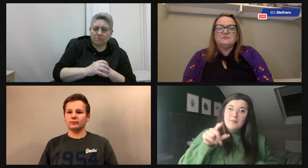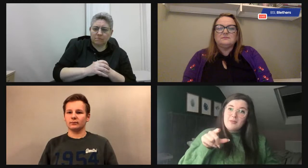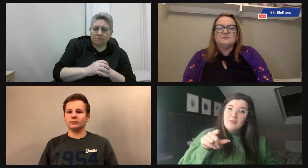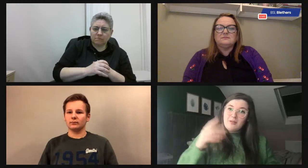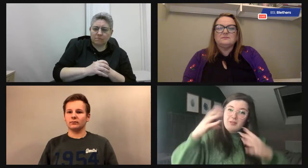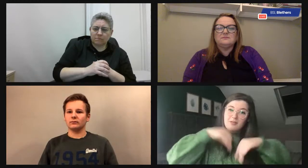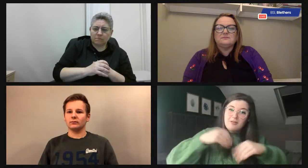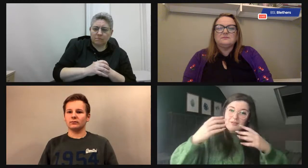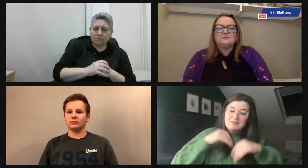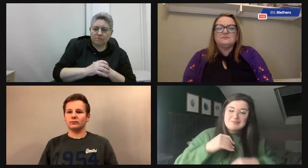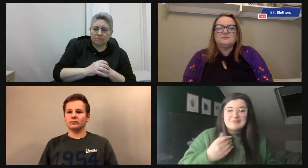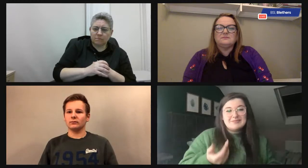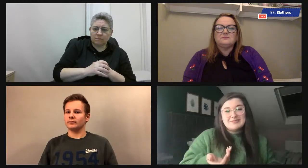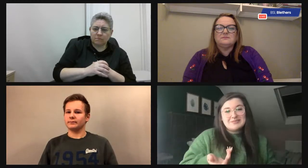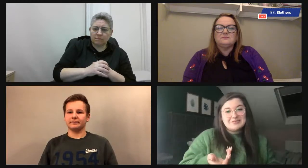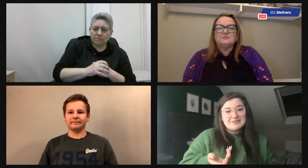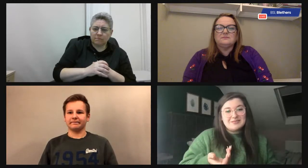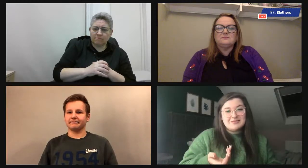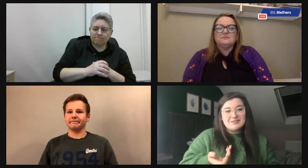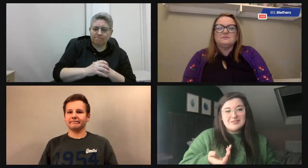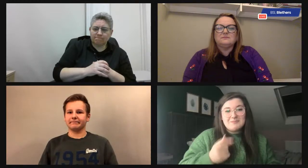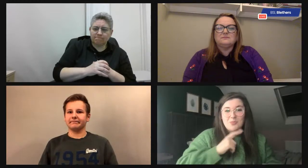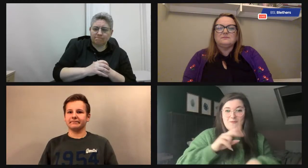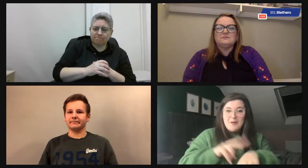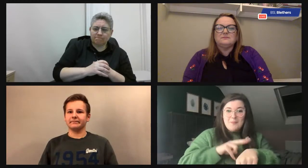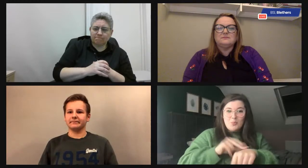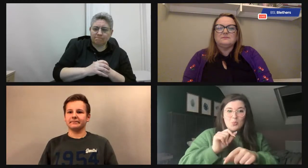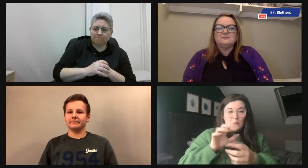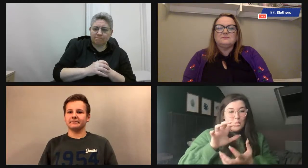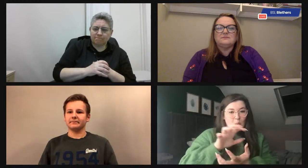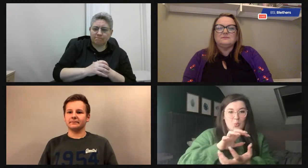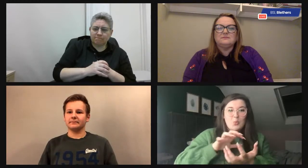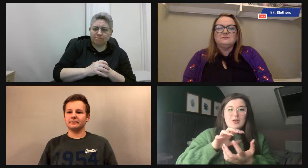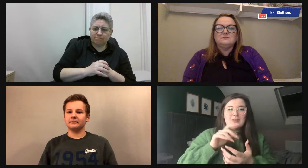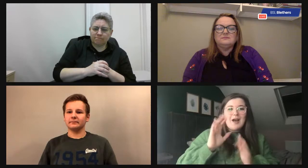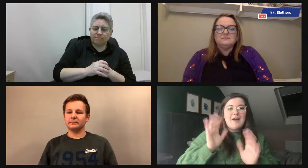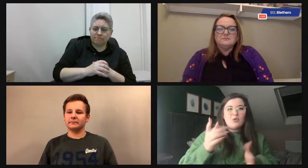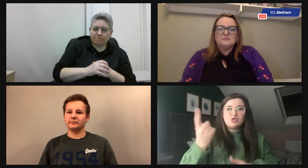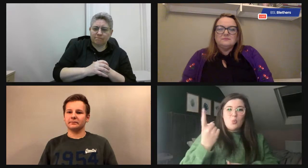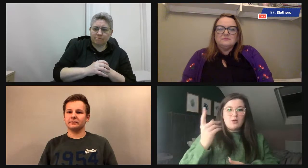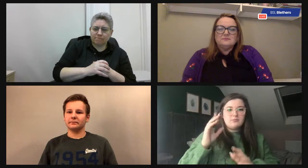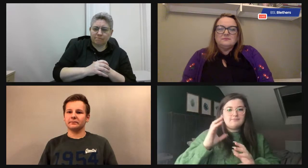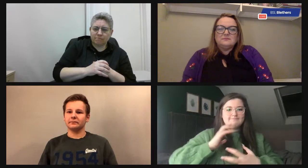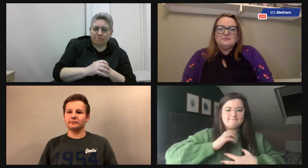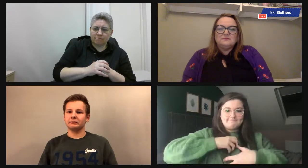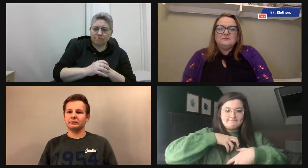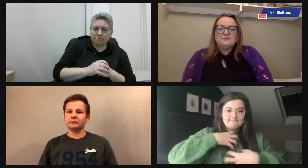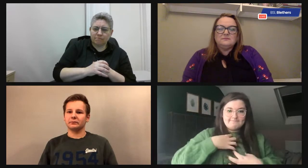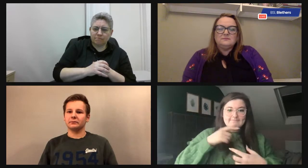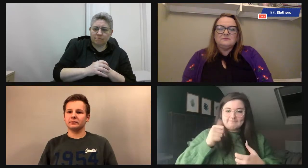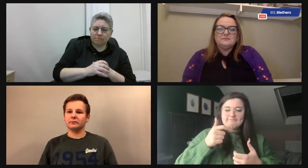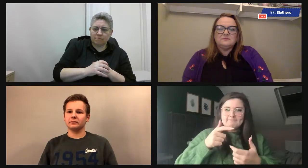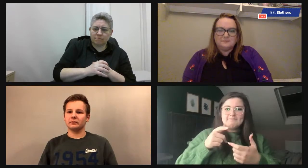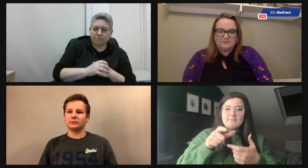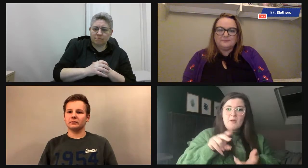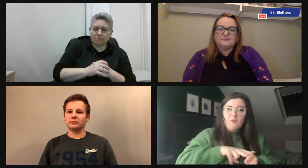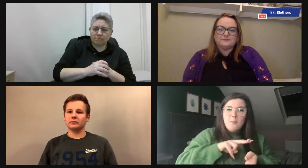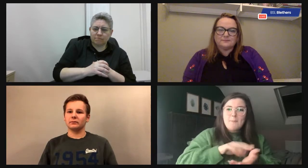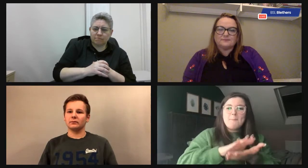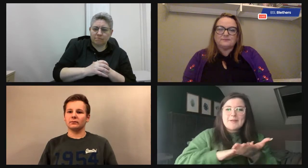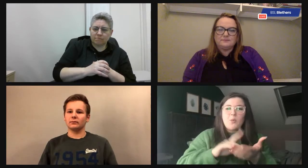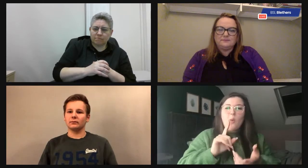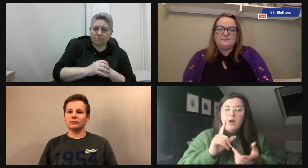you're asking them to translate complex information and create potentially